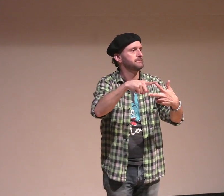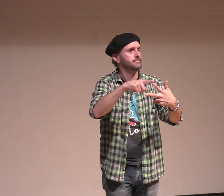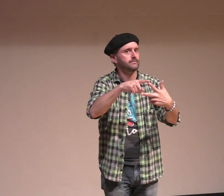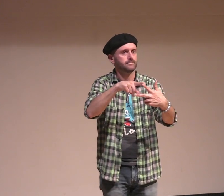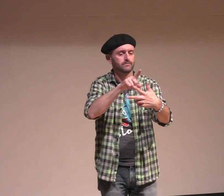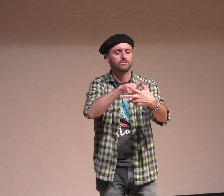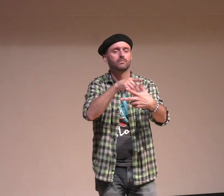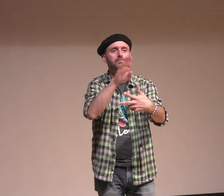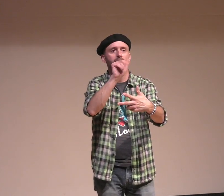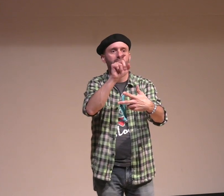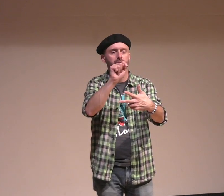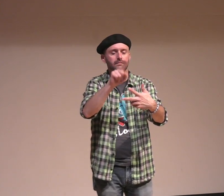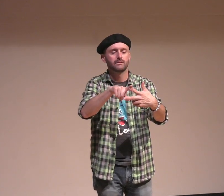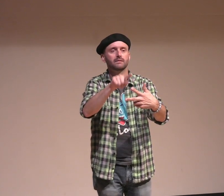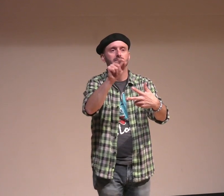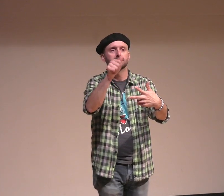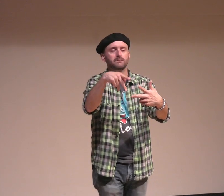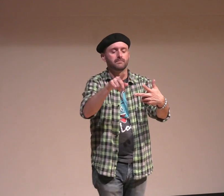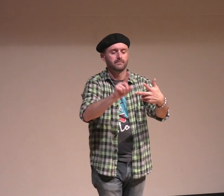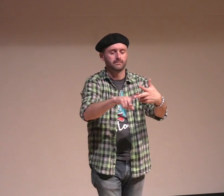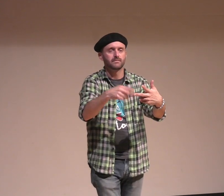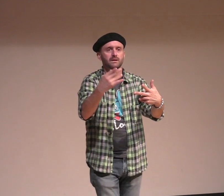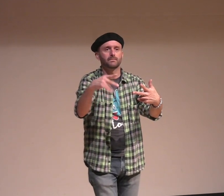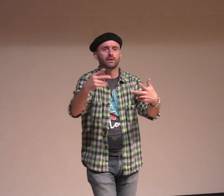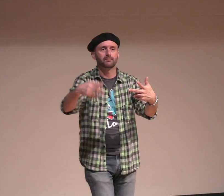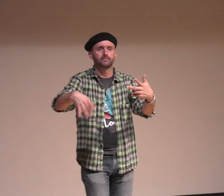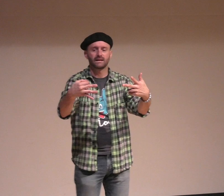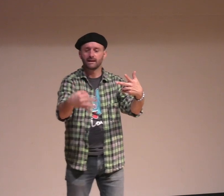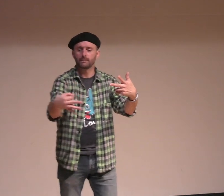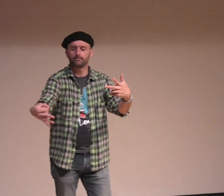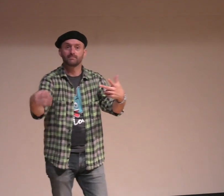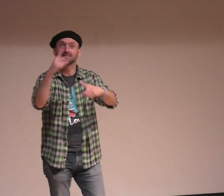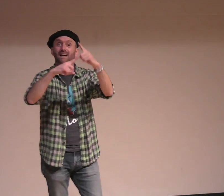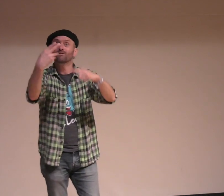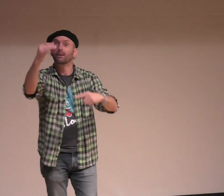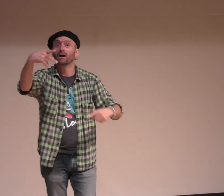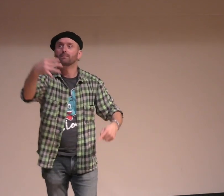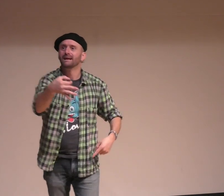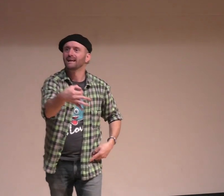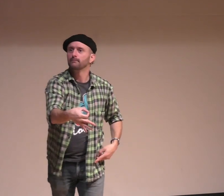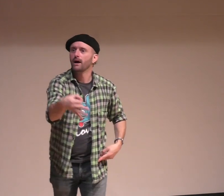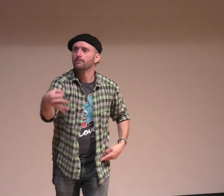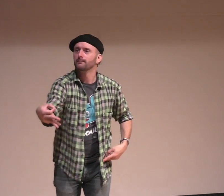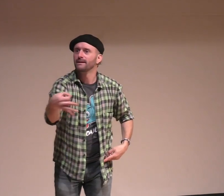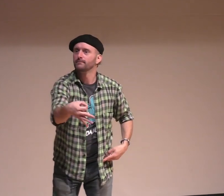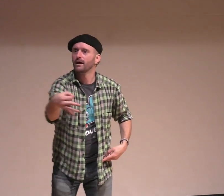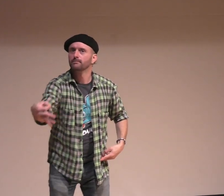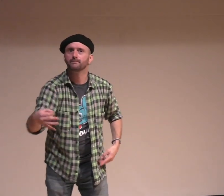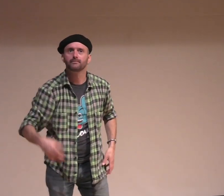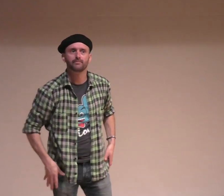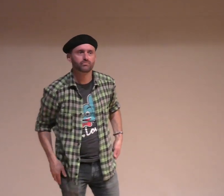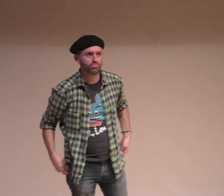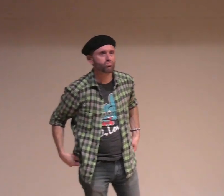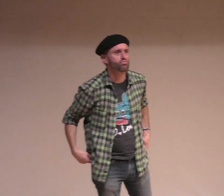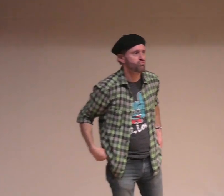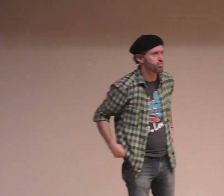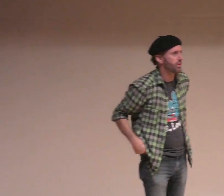music. So ballet, tap, and then hip hop. This is a sign for hip hop.